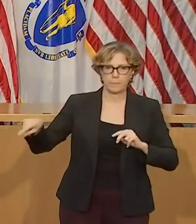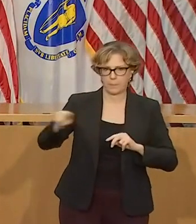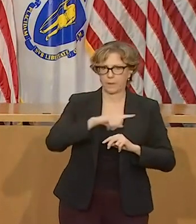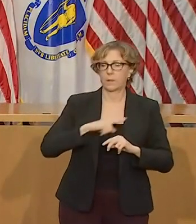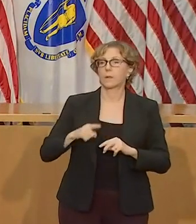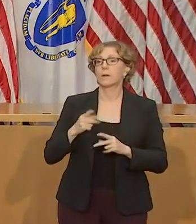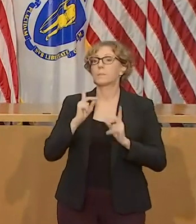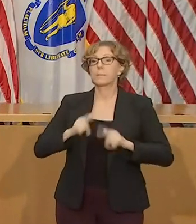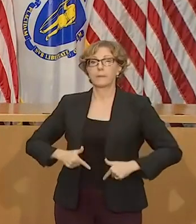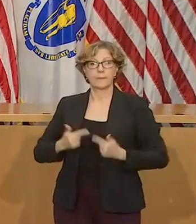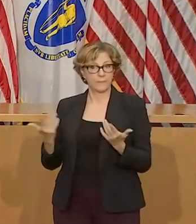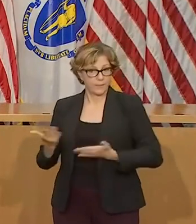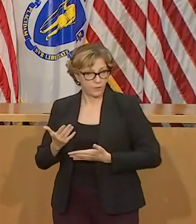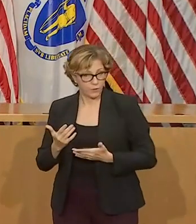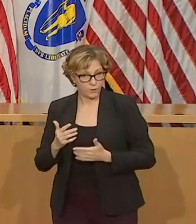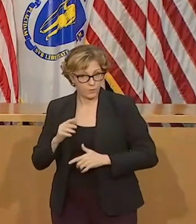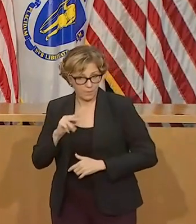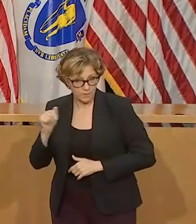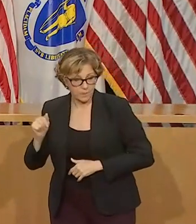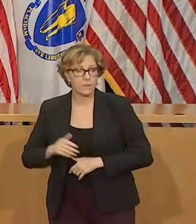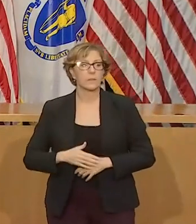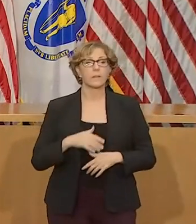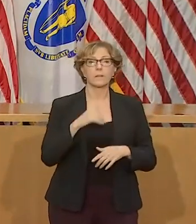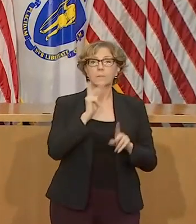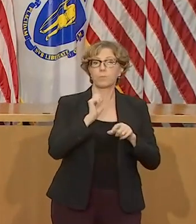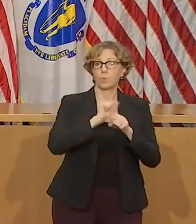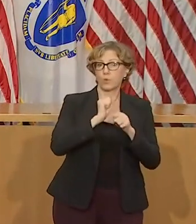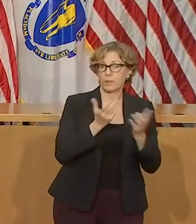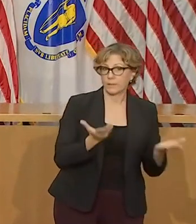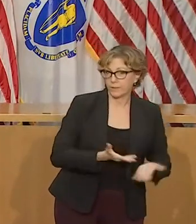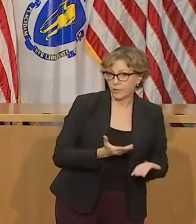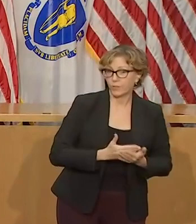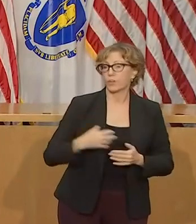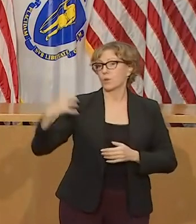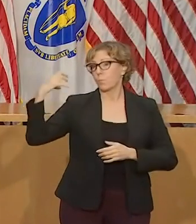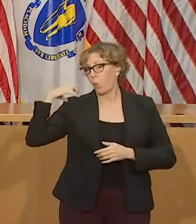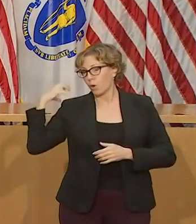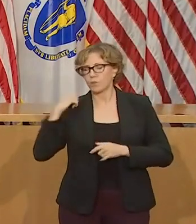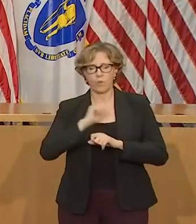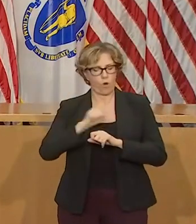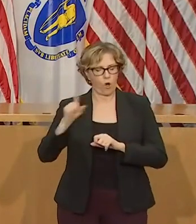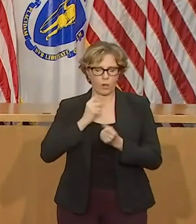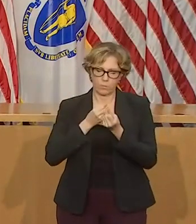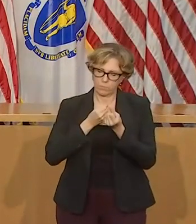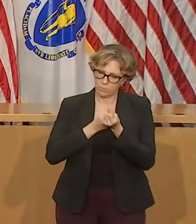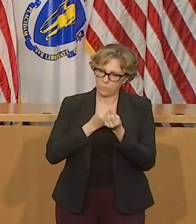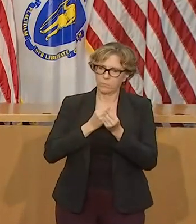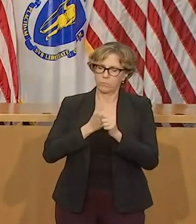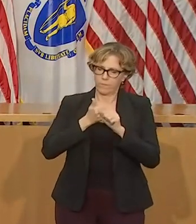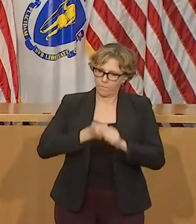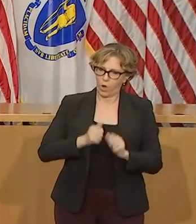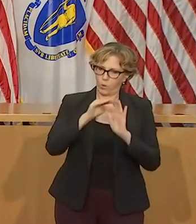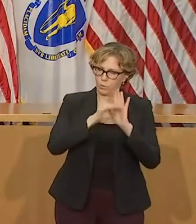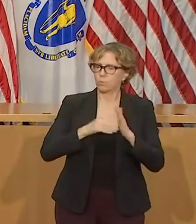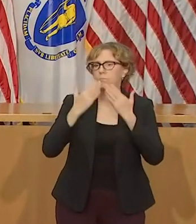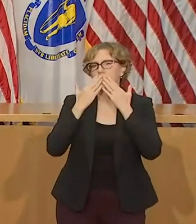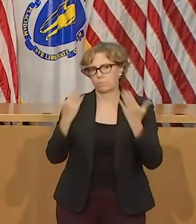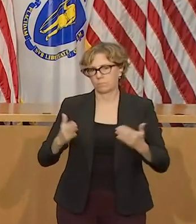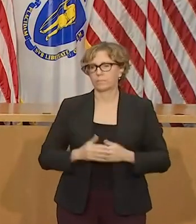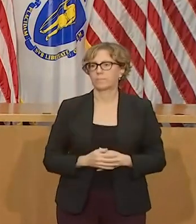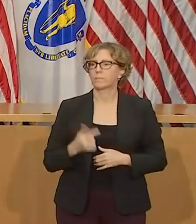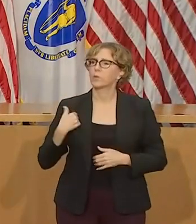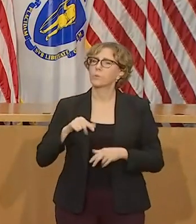in government have delivered time and time again over the course of the past several months. And we look forward to a safe